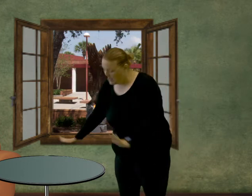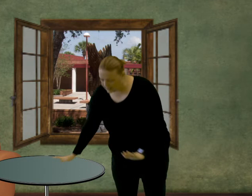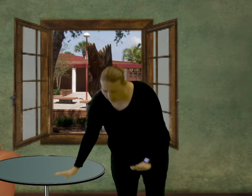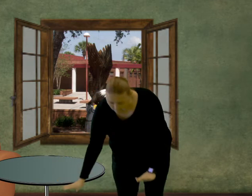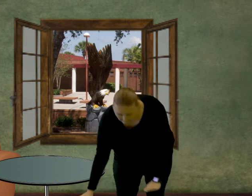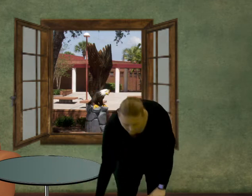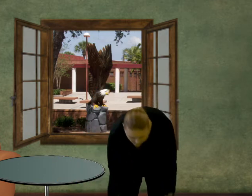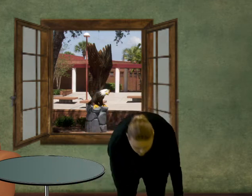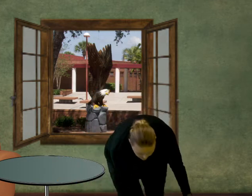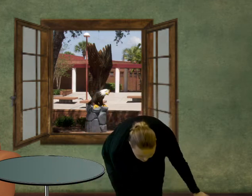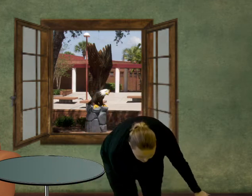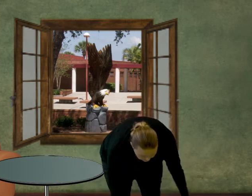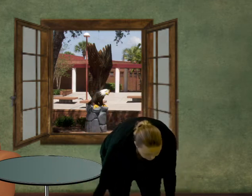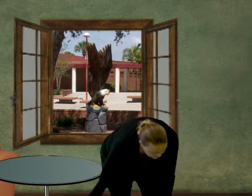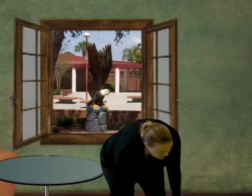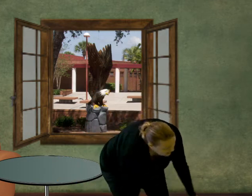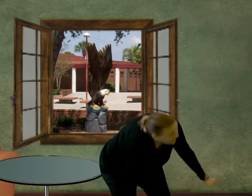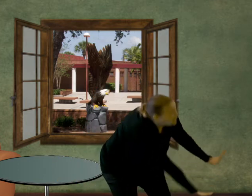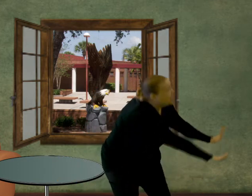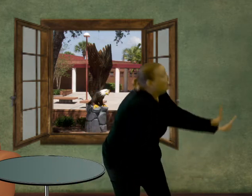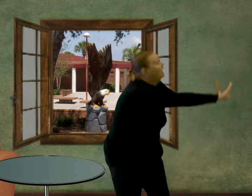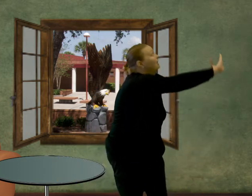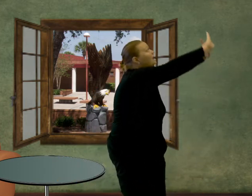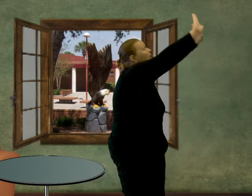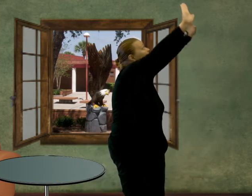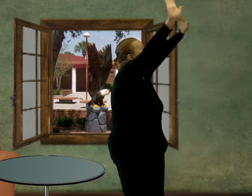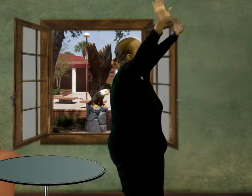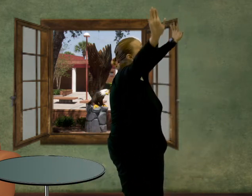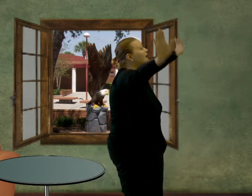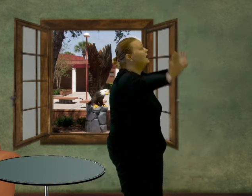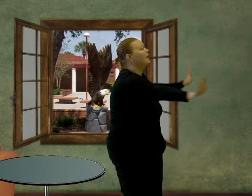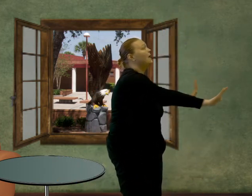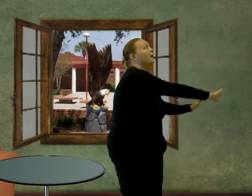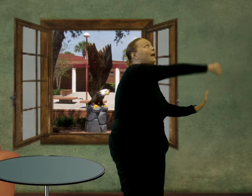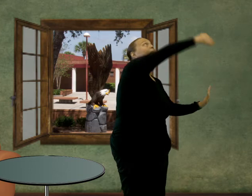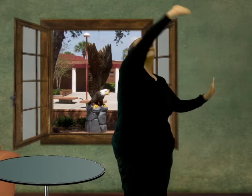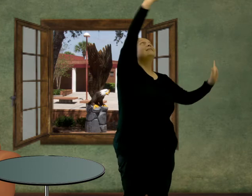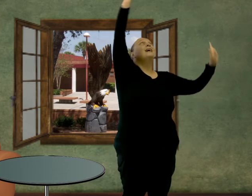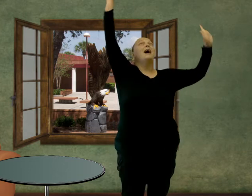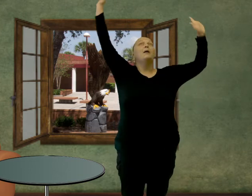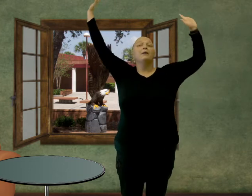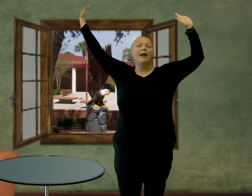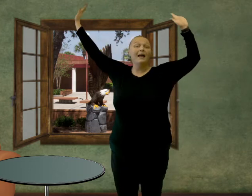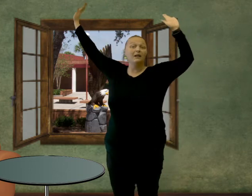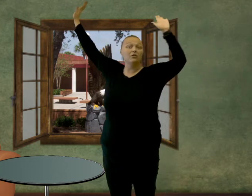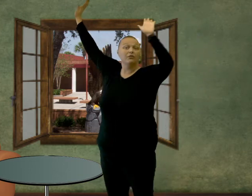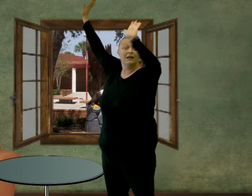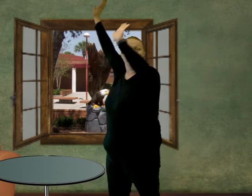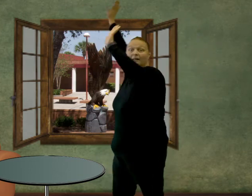and a bottom and another side and the top, and don't forget the